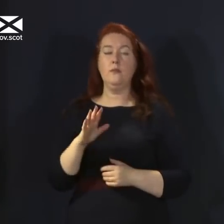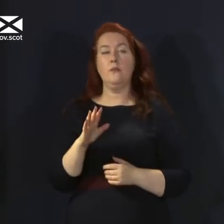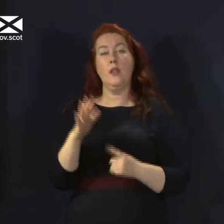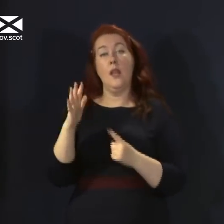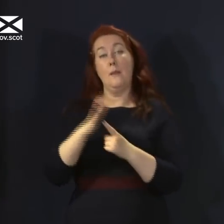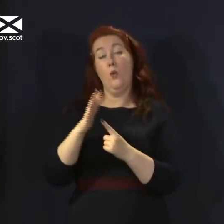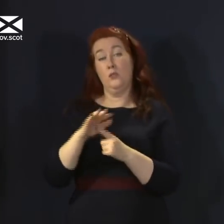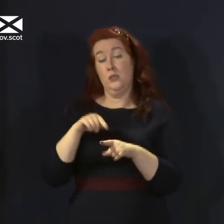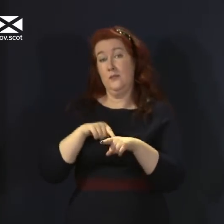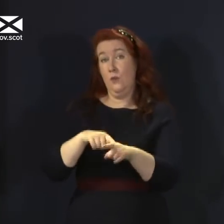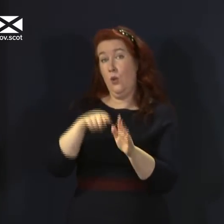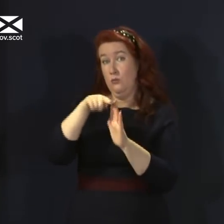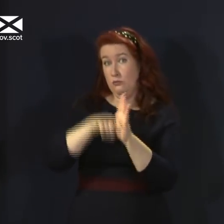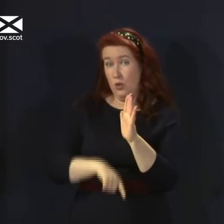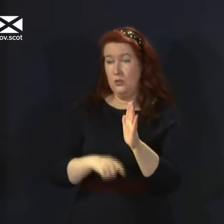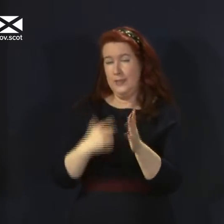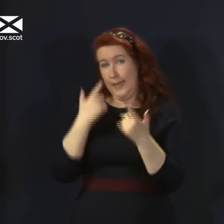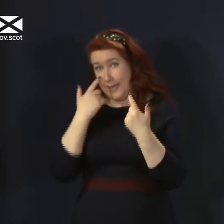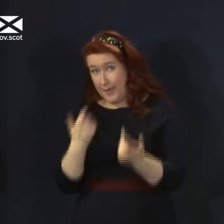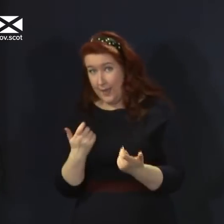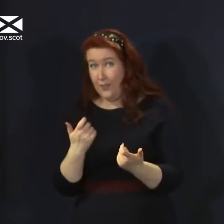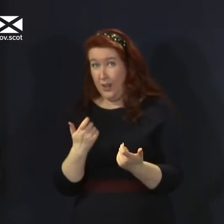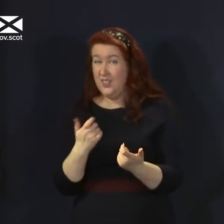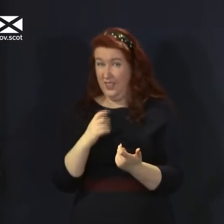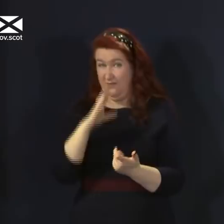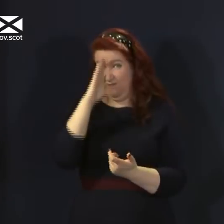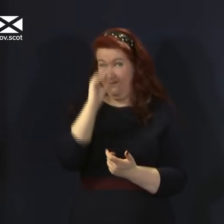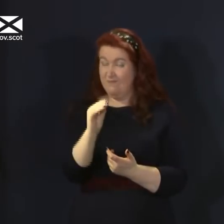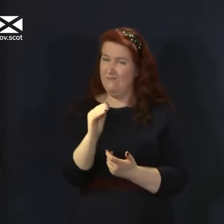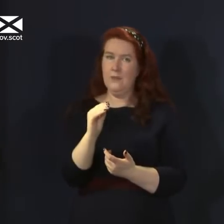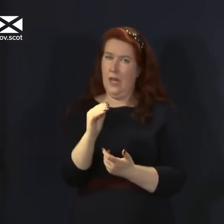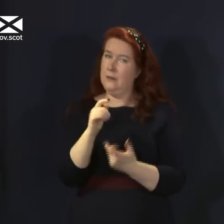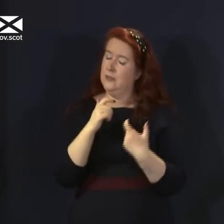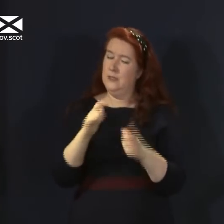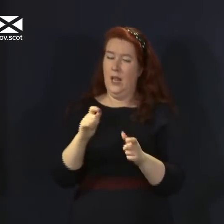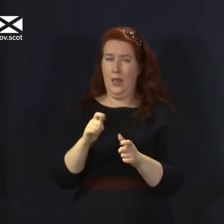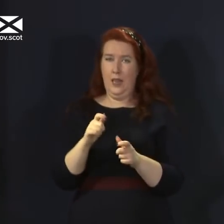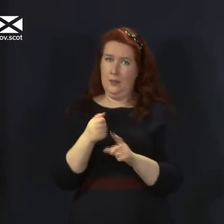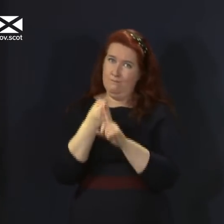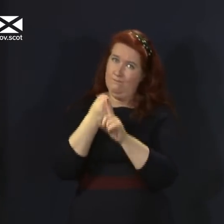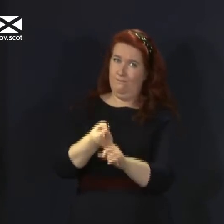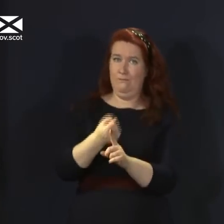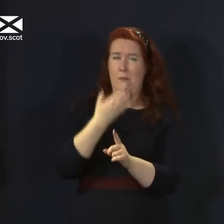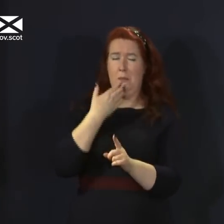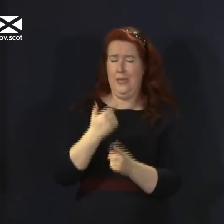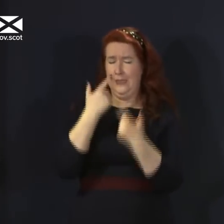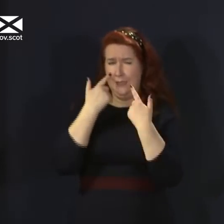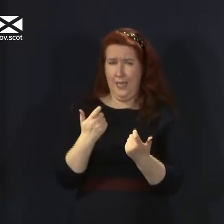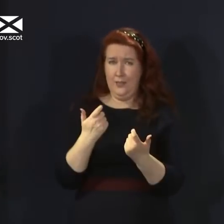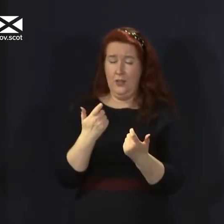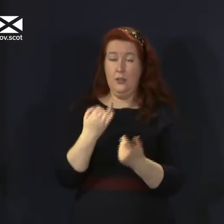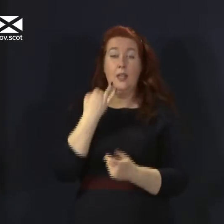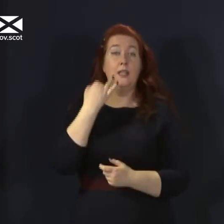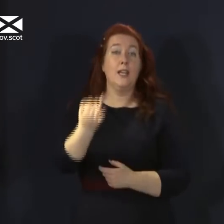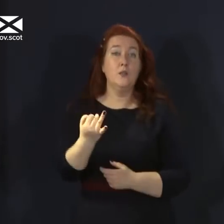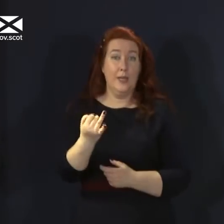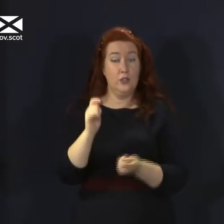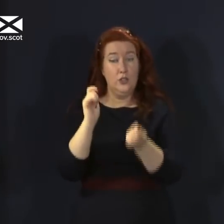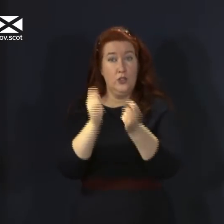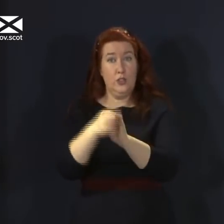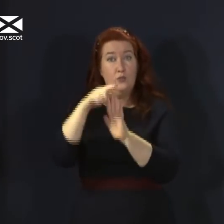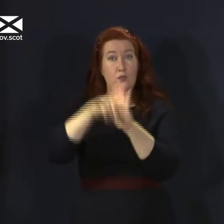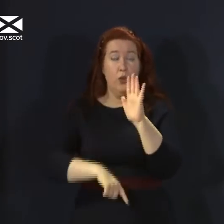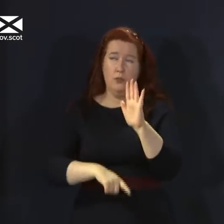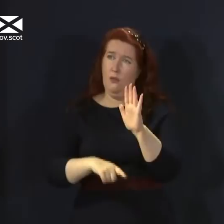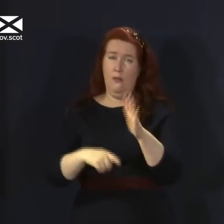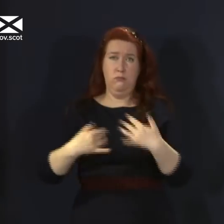guidance and exercising caution is the note that I want to end on. Next week's changes are really important,